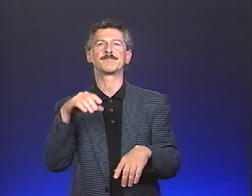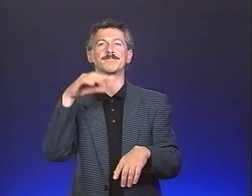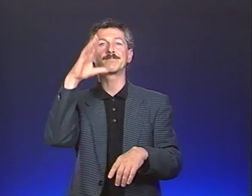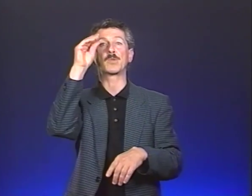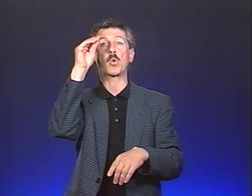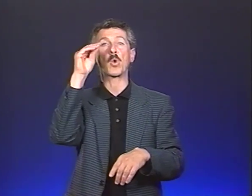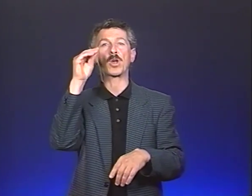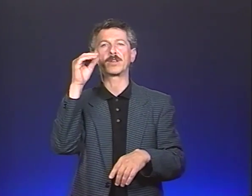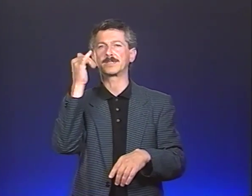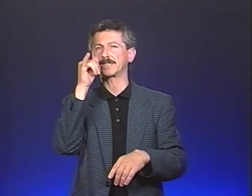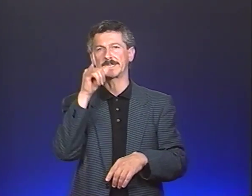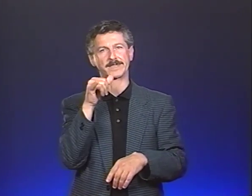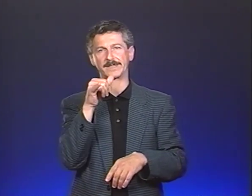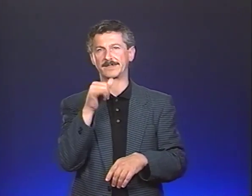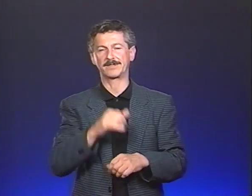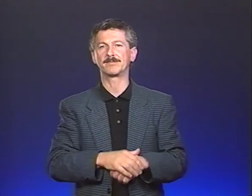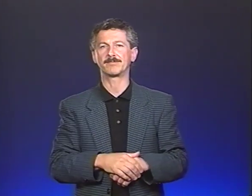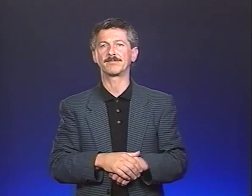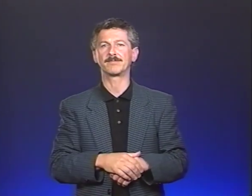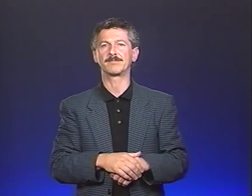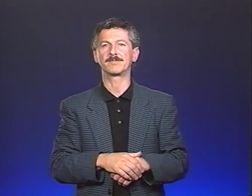Examples might be this,